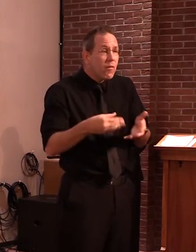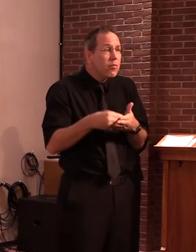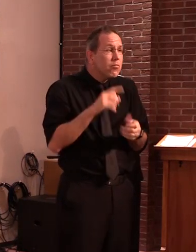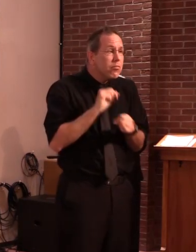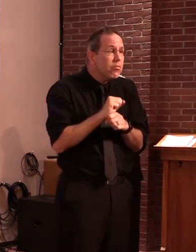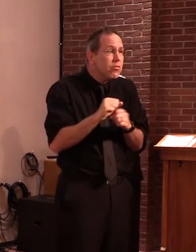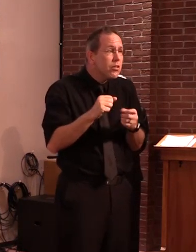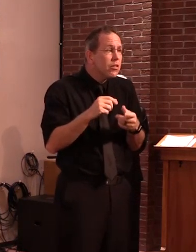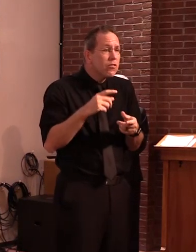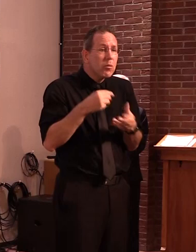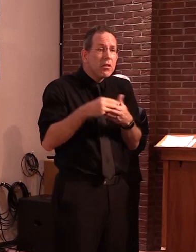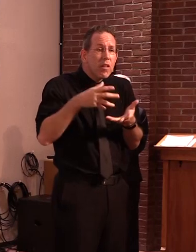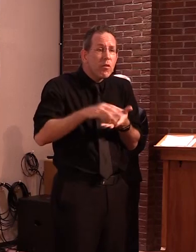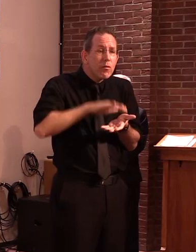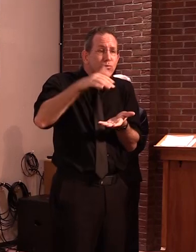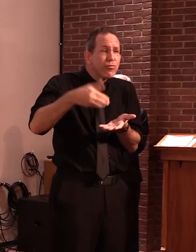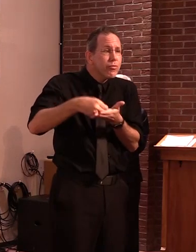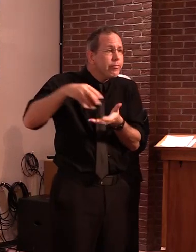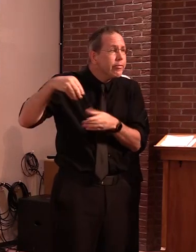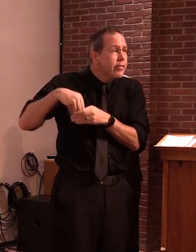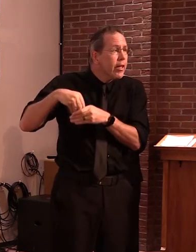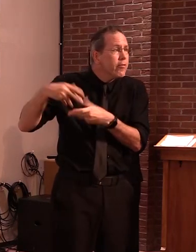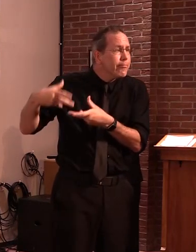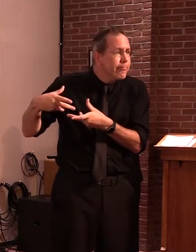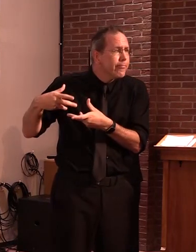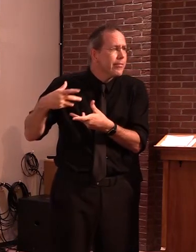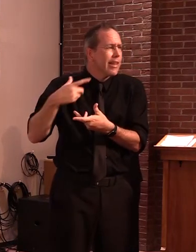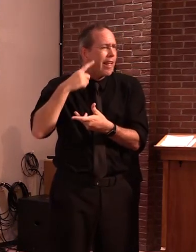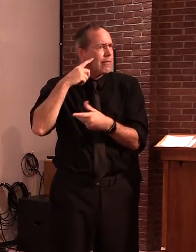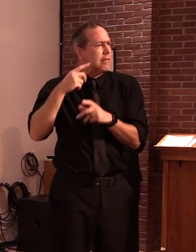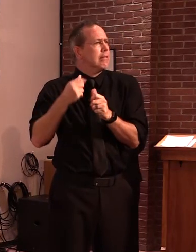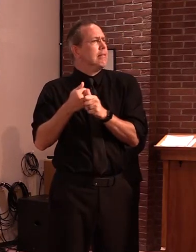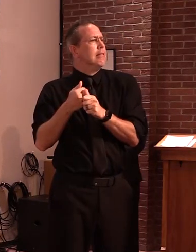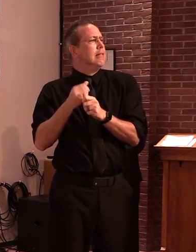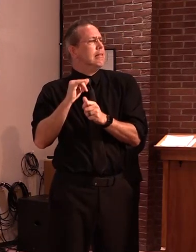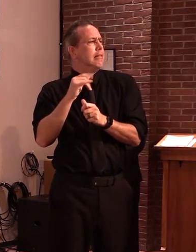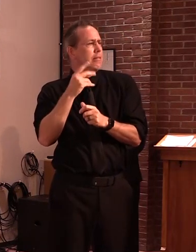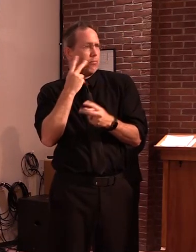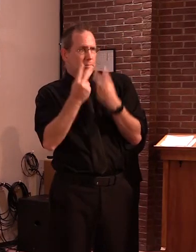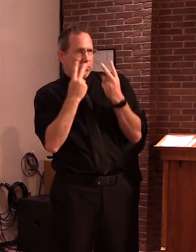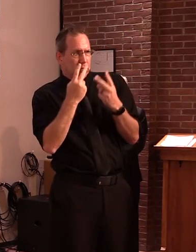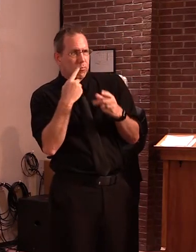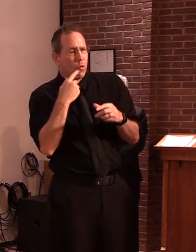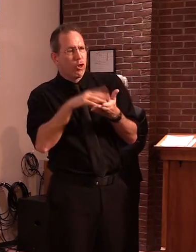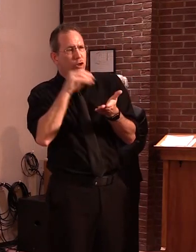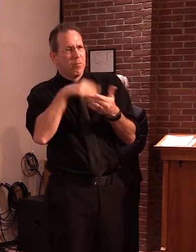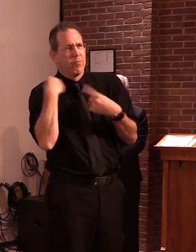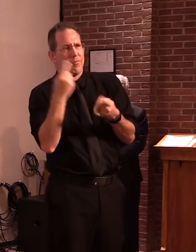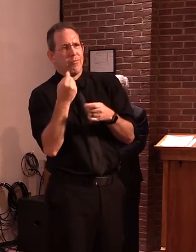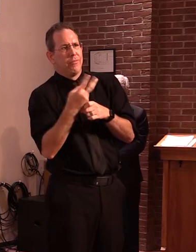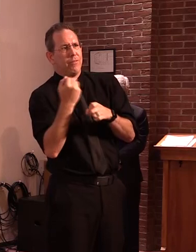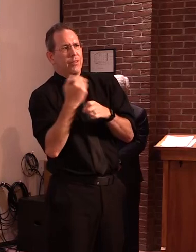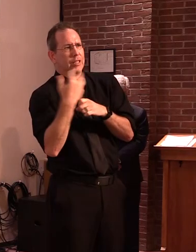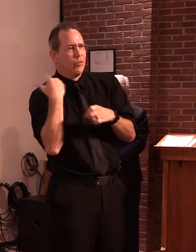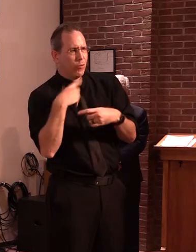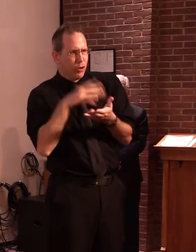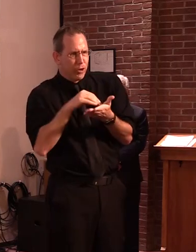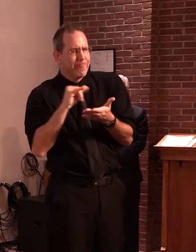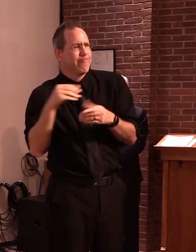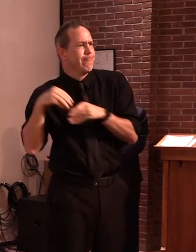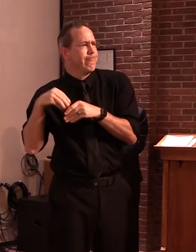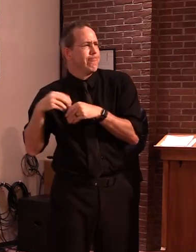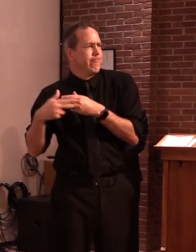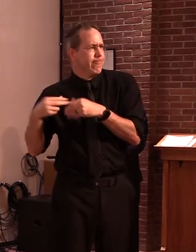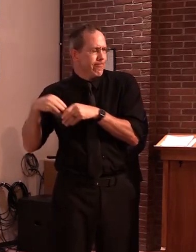need to do in the future. Yeah, I think we're all looking forward to that. Thank you, Governor. Aaron Patanko, BT